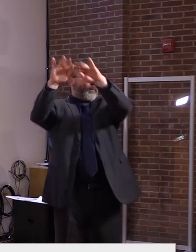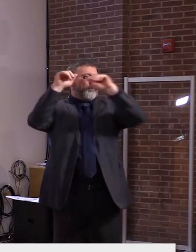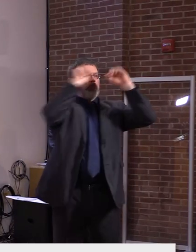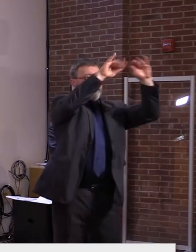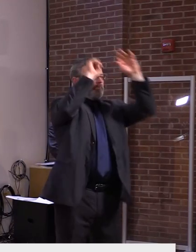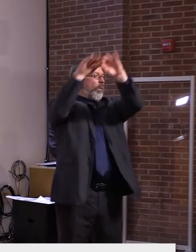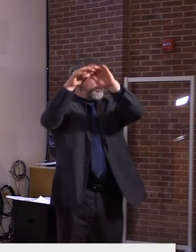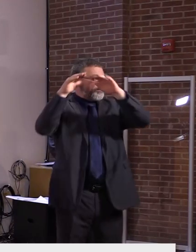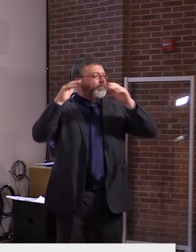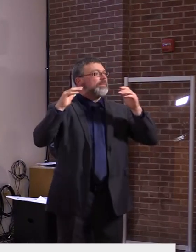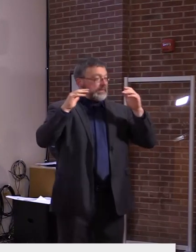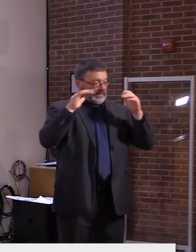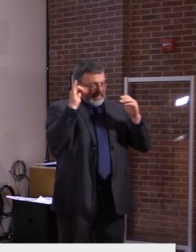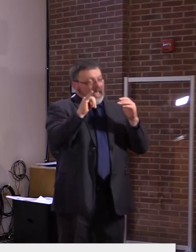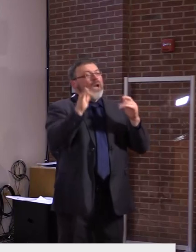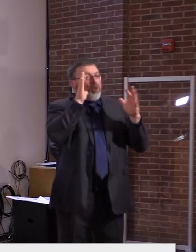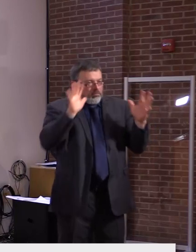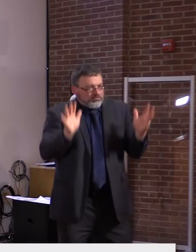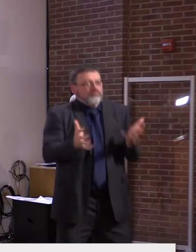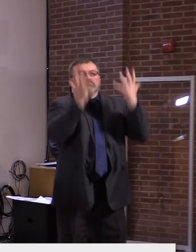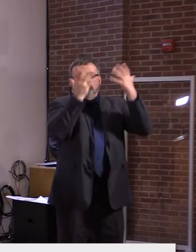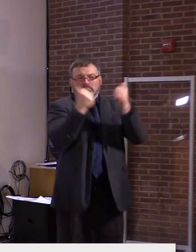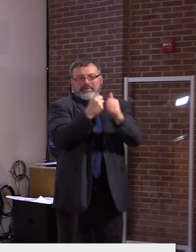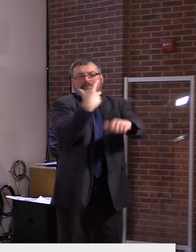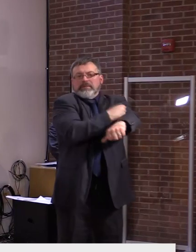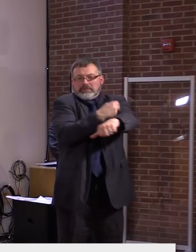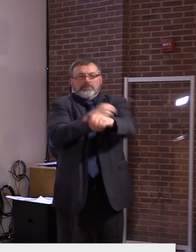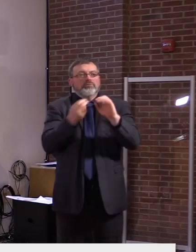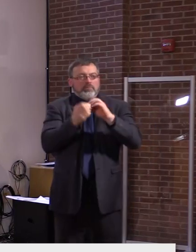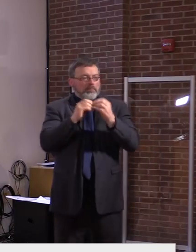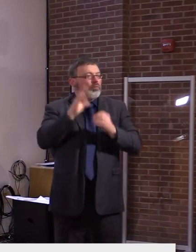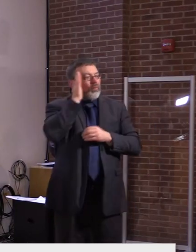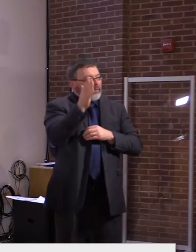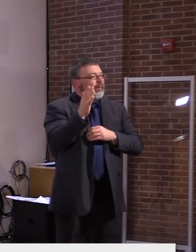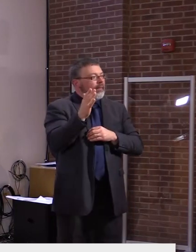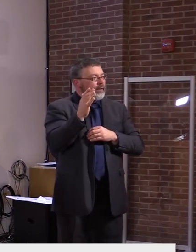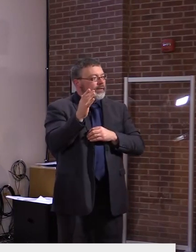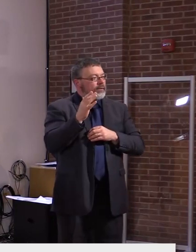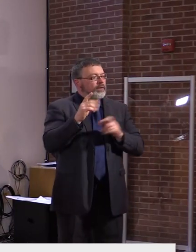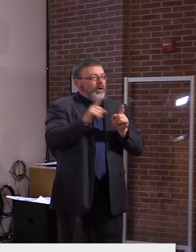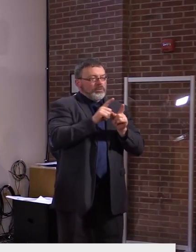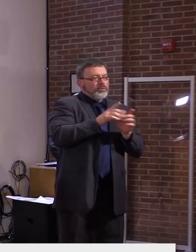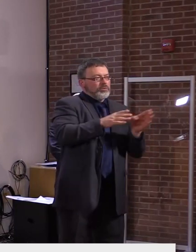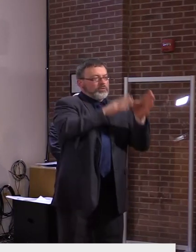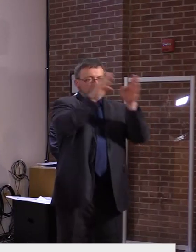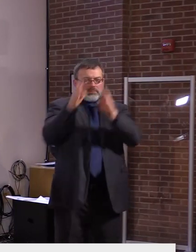that number. The other thing I wanted to say on Devin's question was,